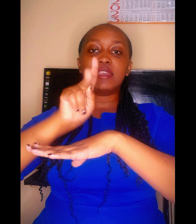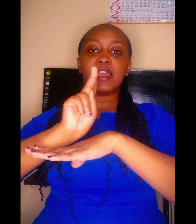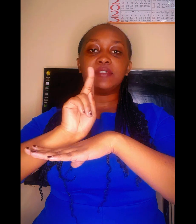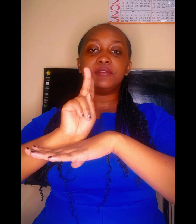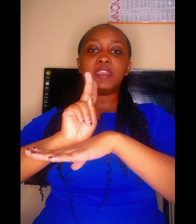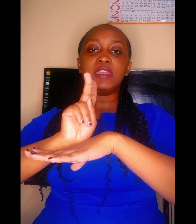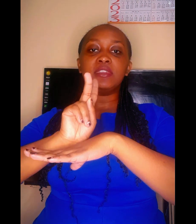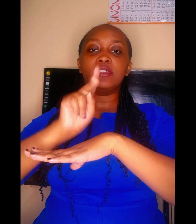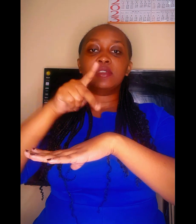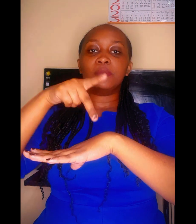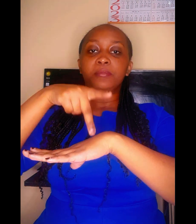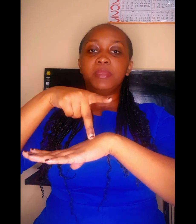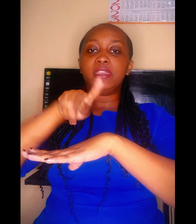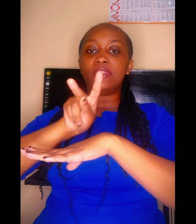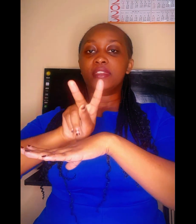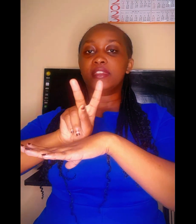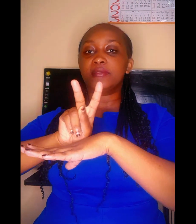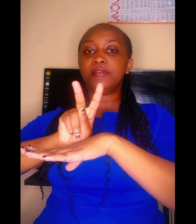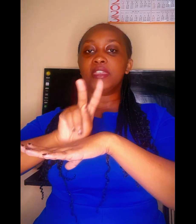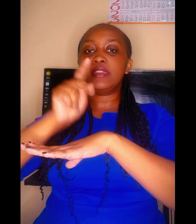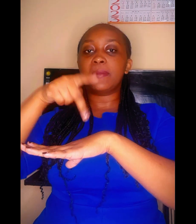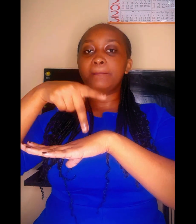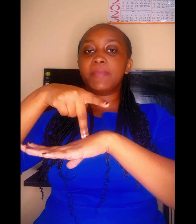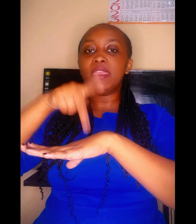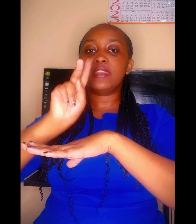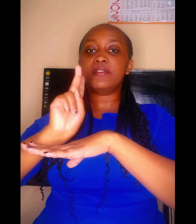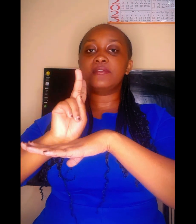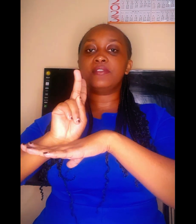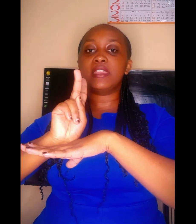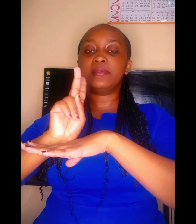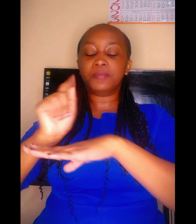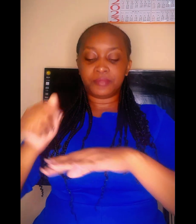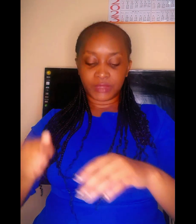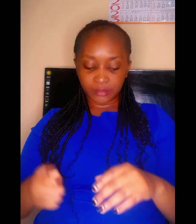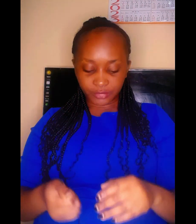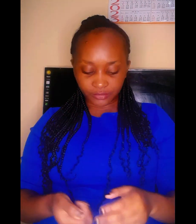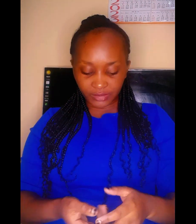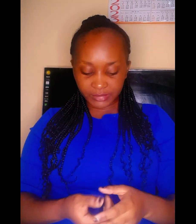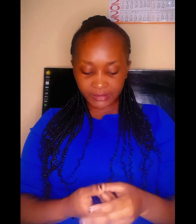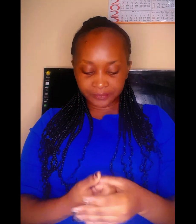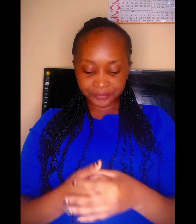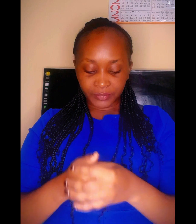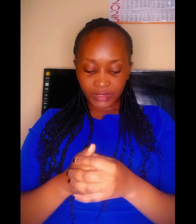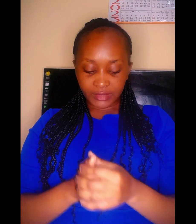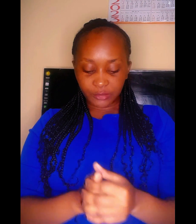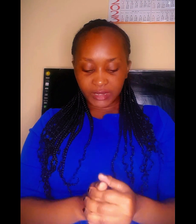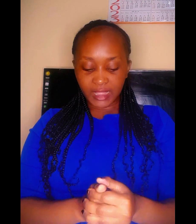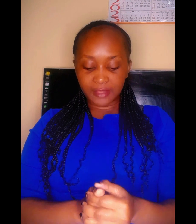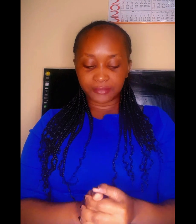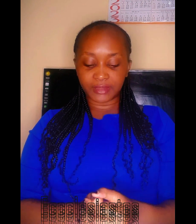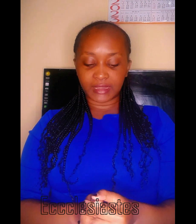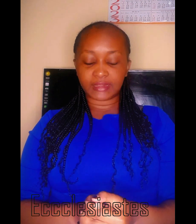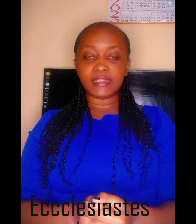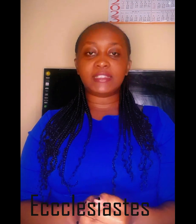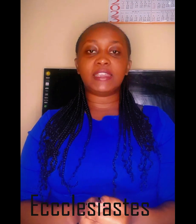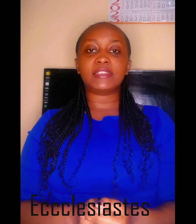and V, P and V, P, V, Proverbs. Then we have